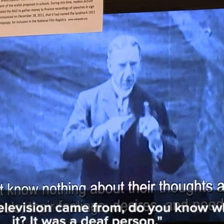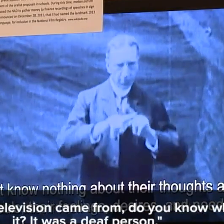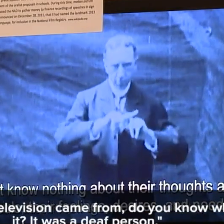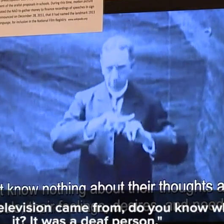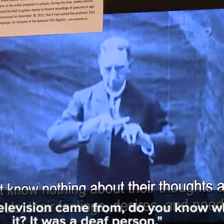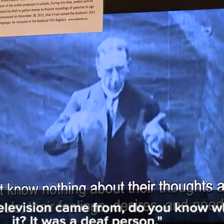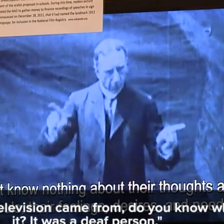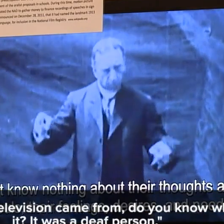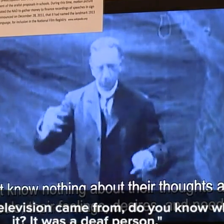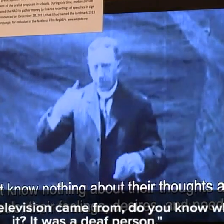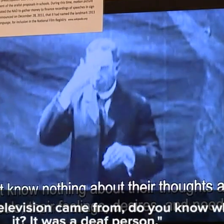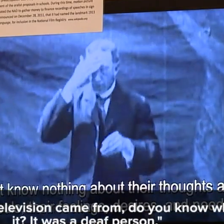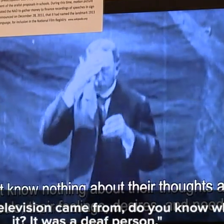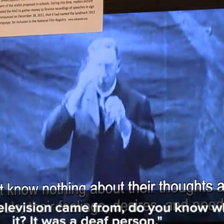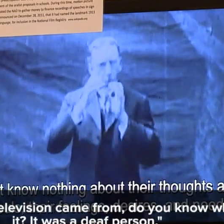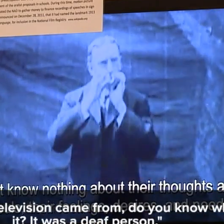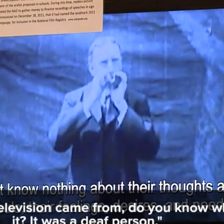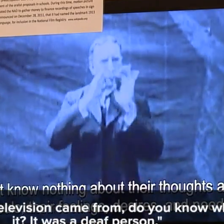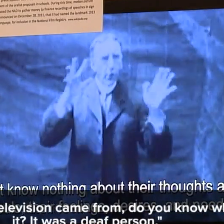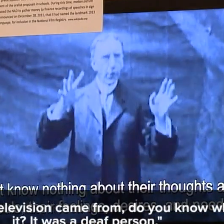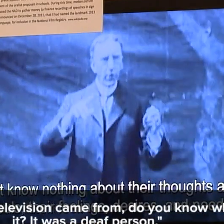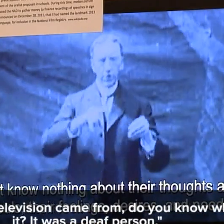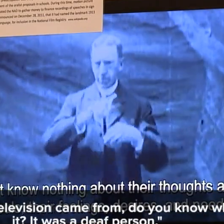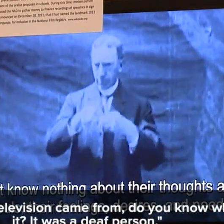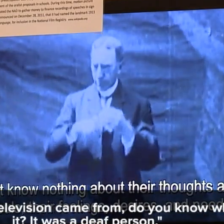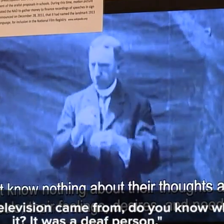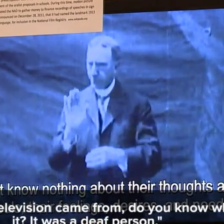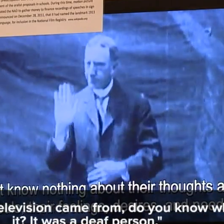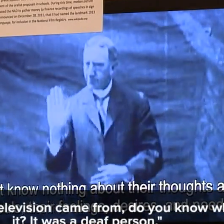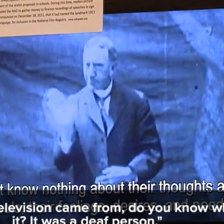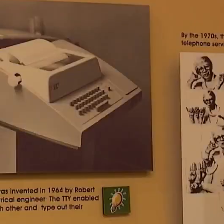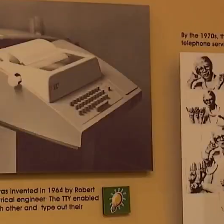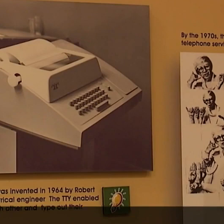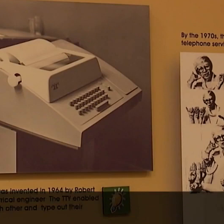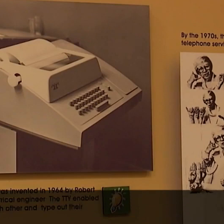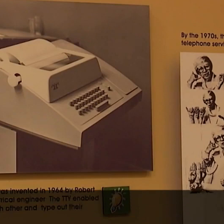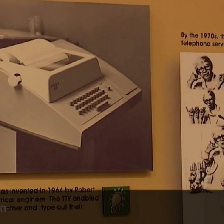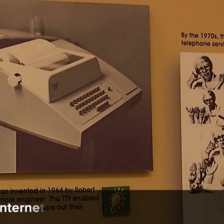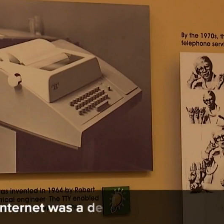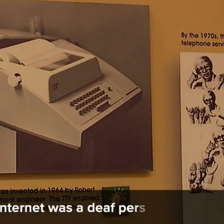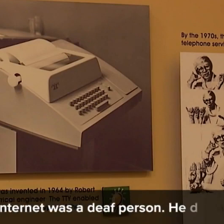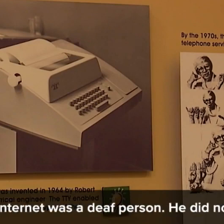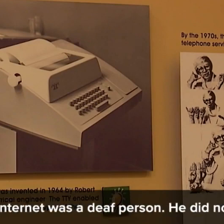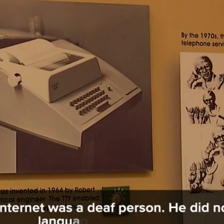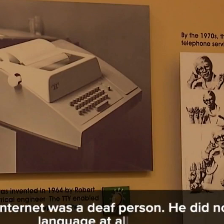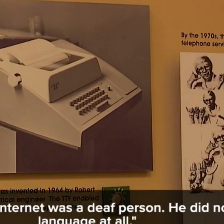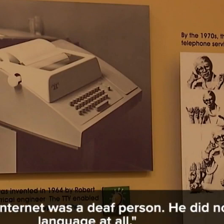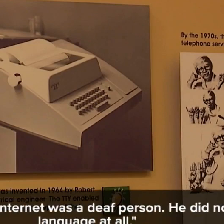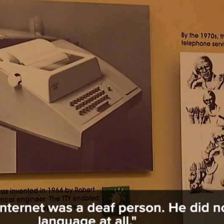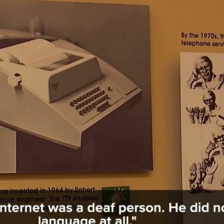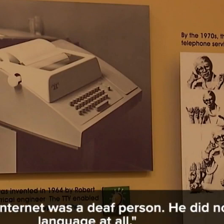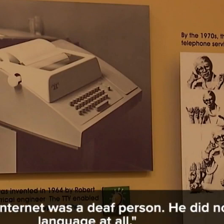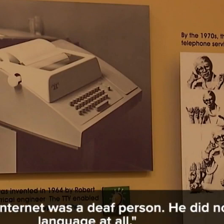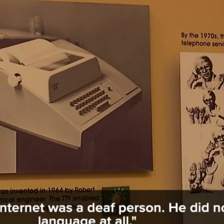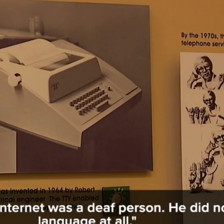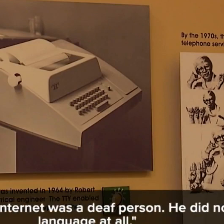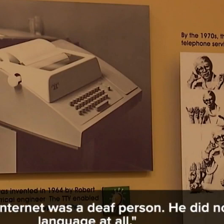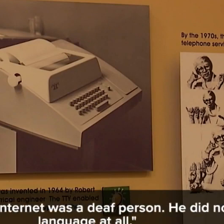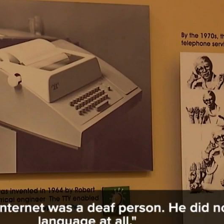came from. Do know who invented it? It was a deaf person. The father of the internet was also one of the deaf, was a deaf person. And he did